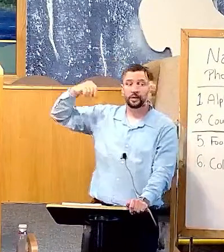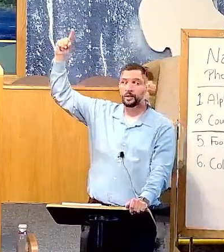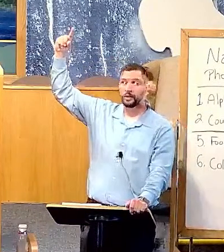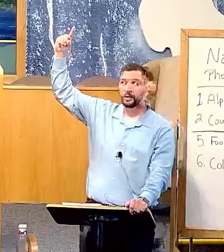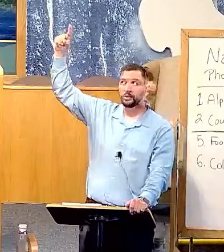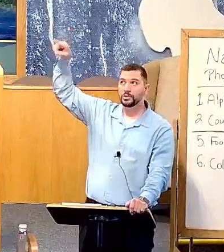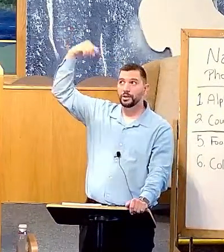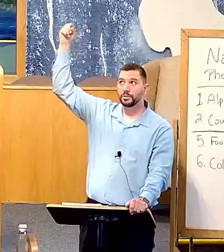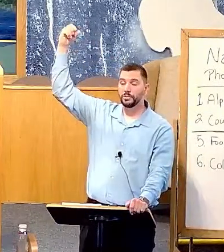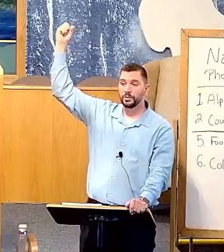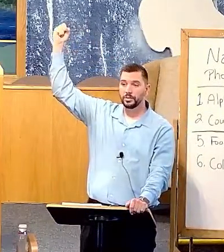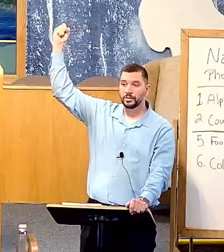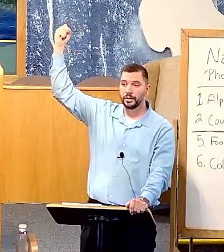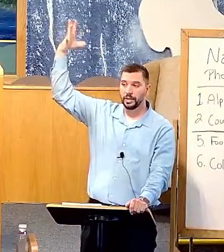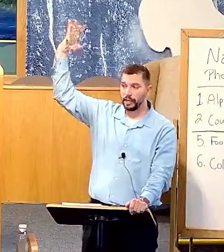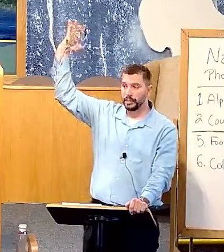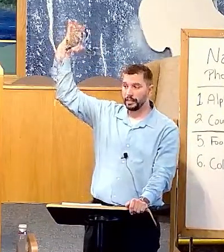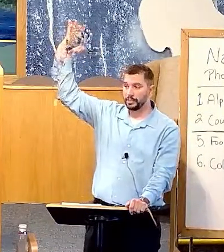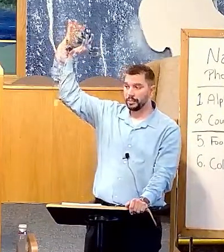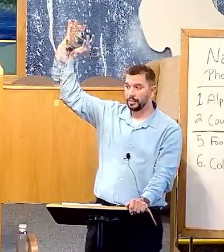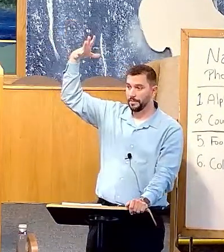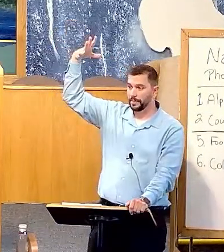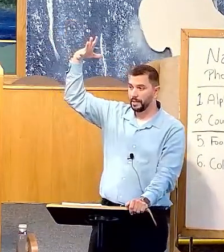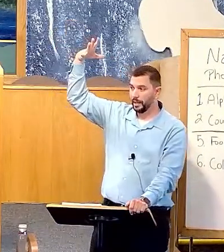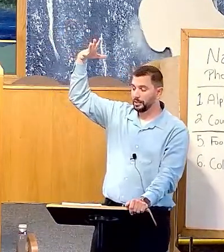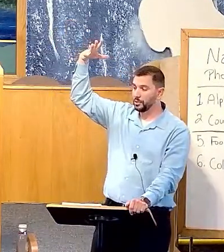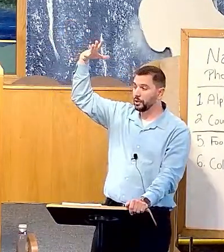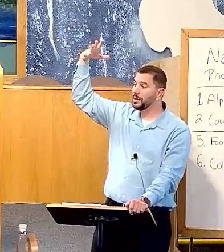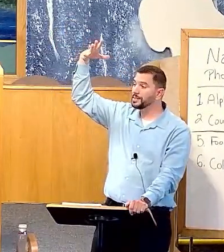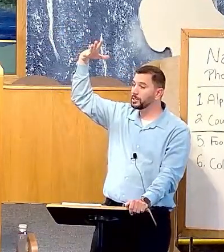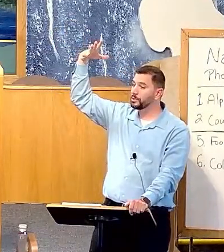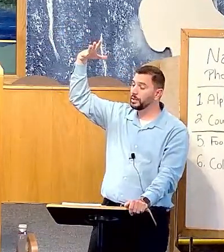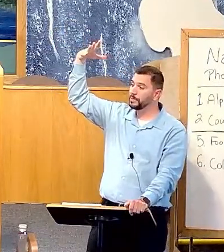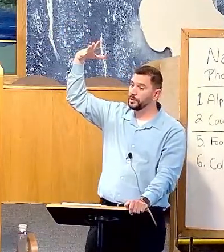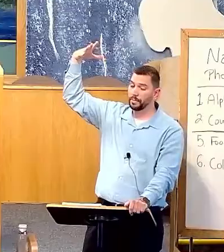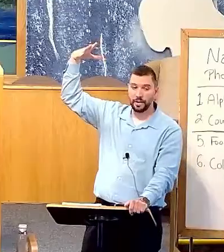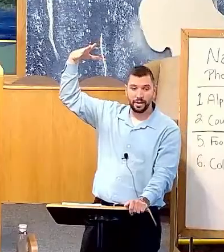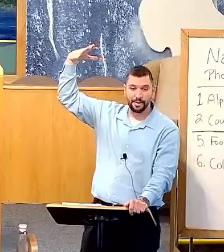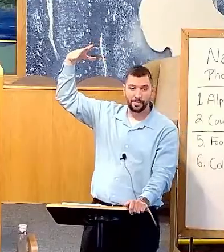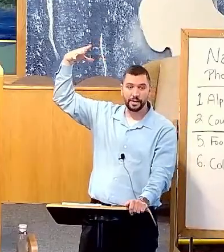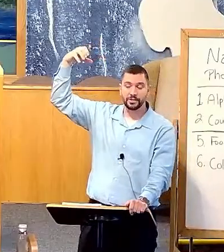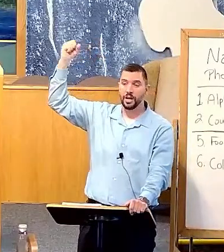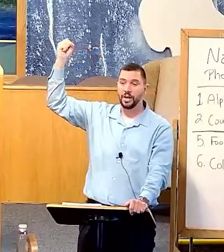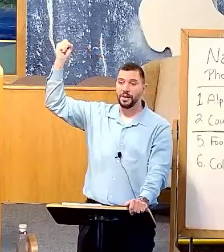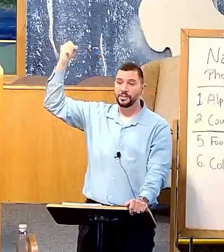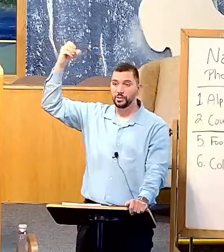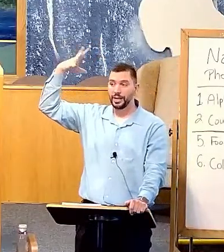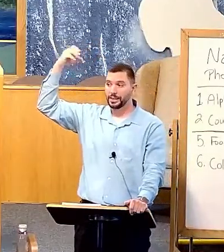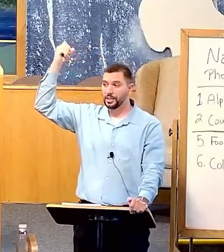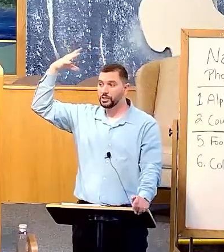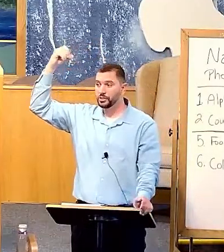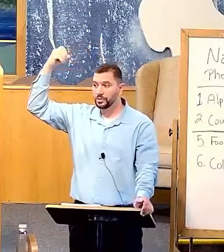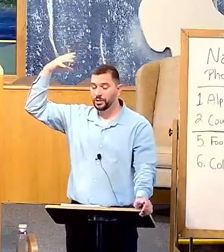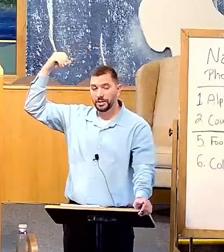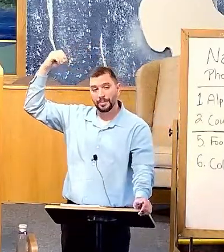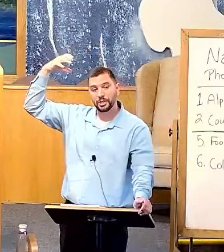you circle and go like that. And so context really comes into play here, because just going like this means